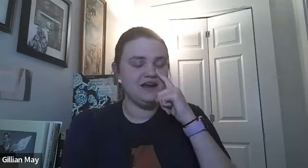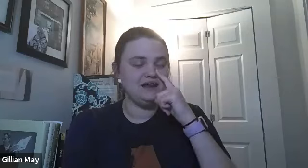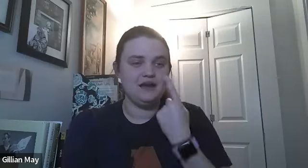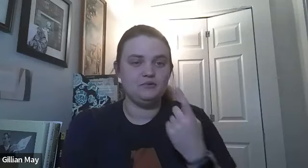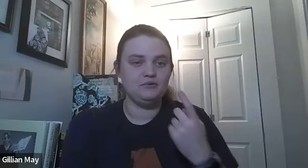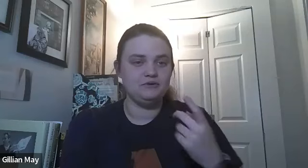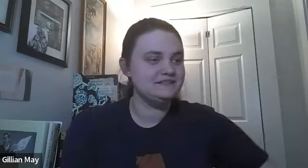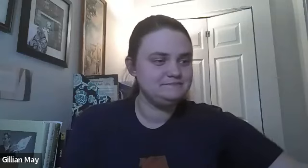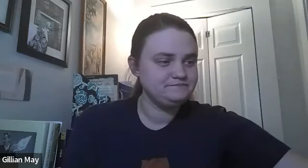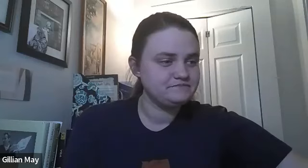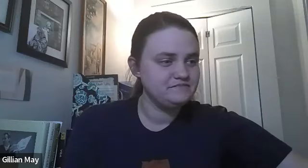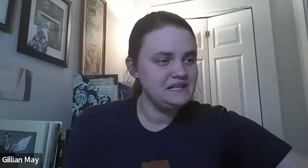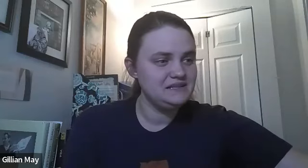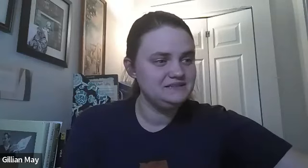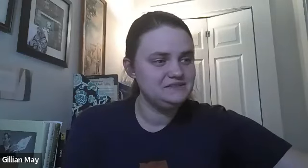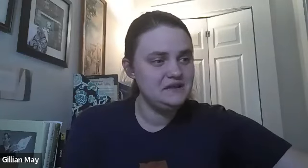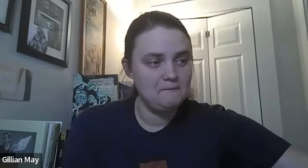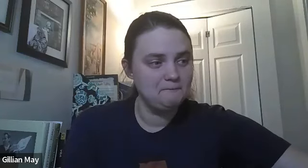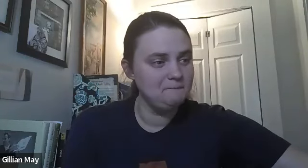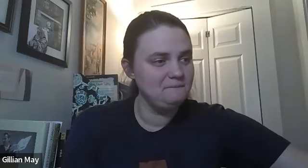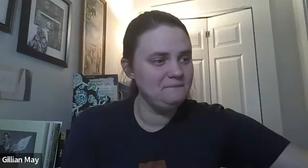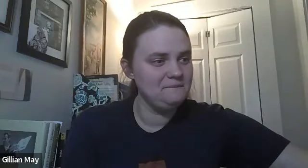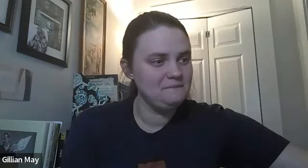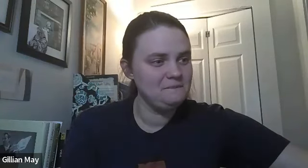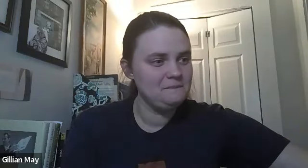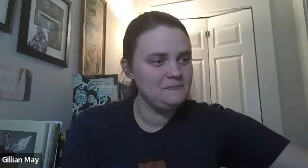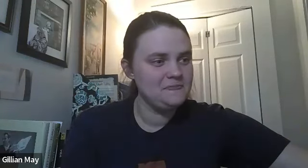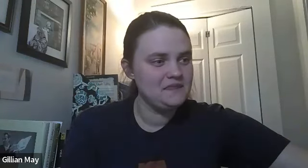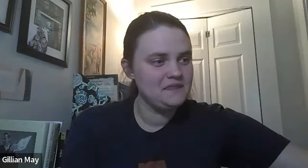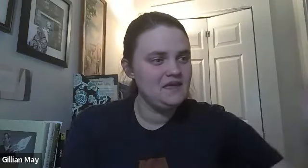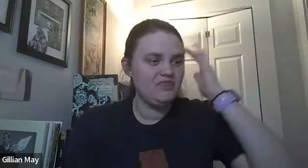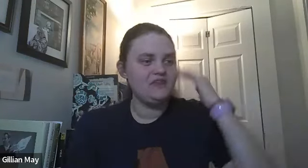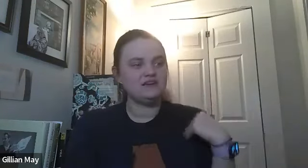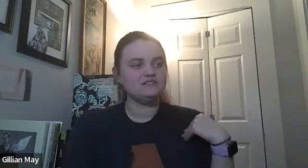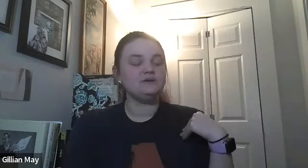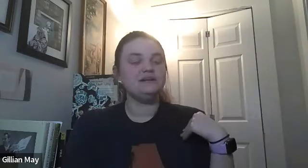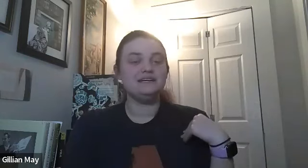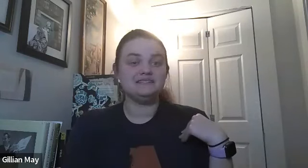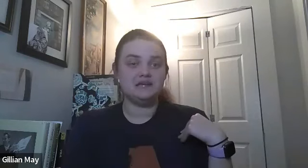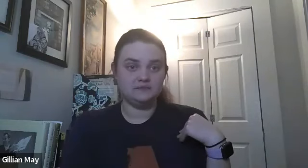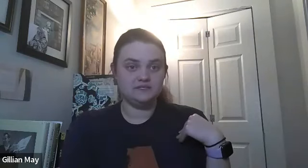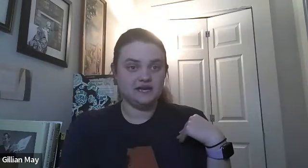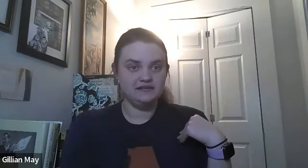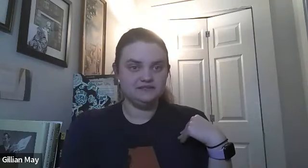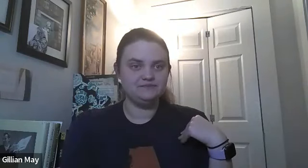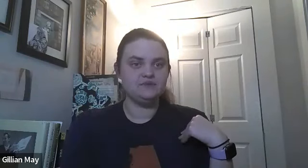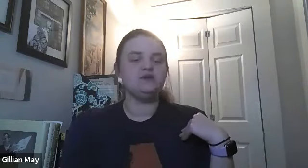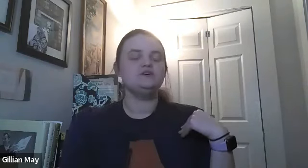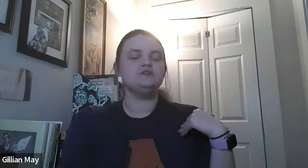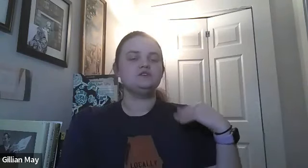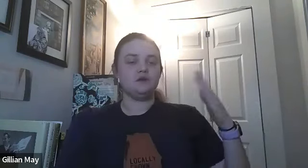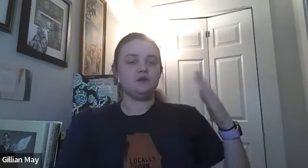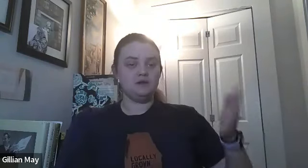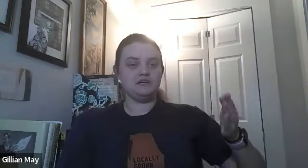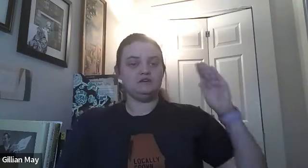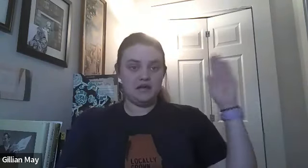hiding how bored he is. So yeah. The next one is upset. So for upset, you're gonna